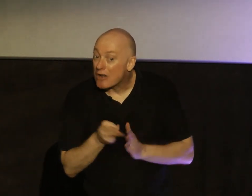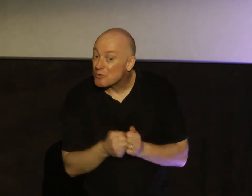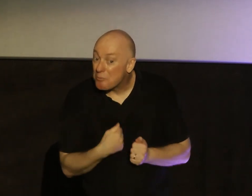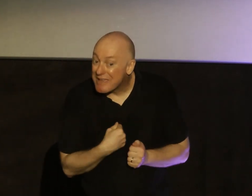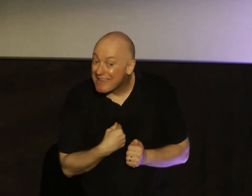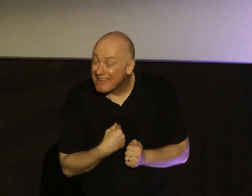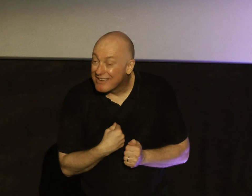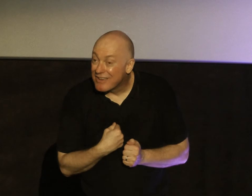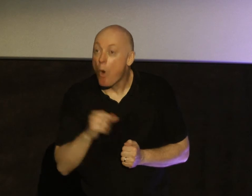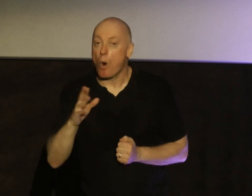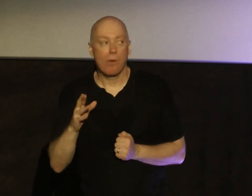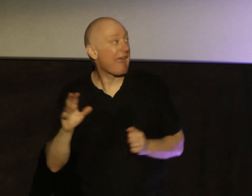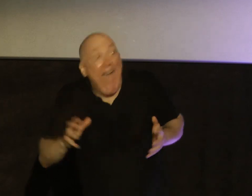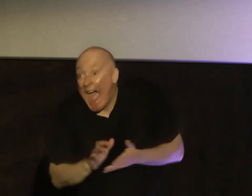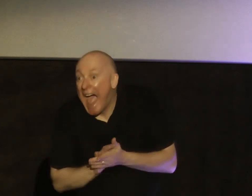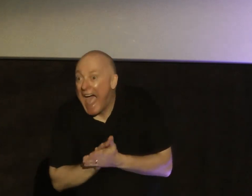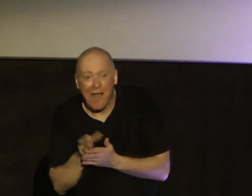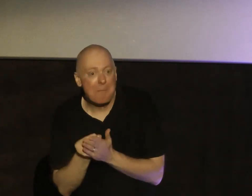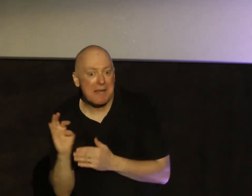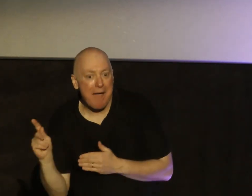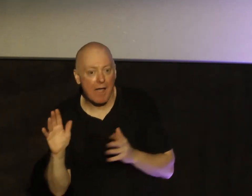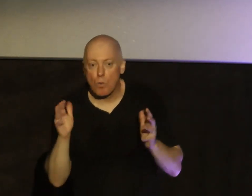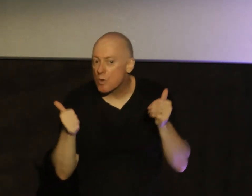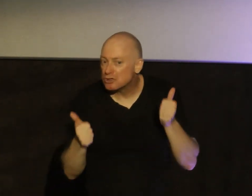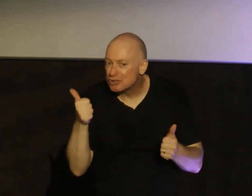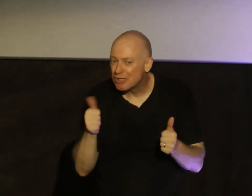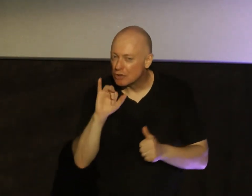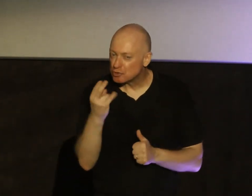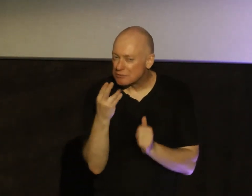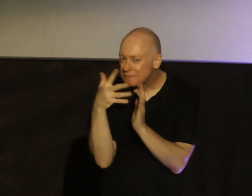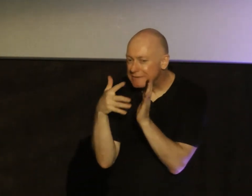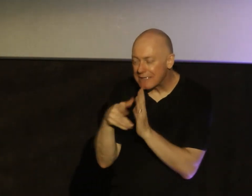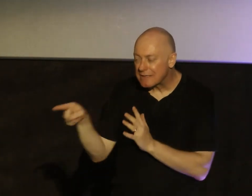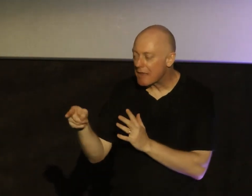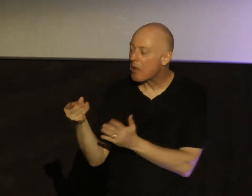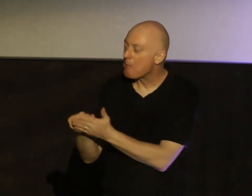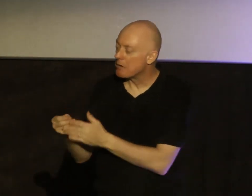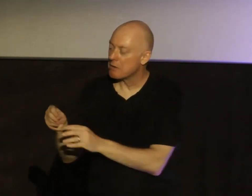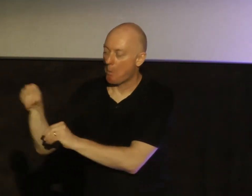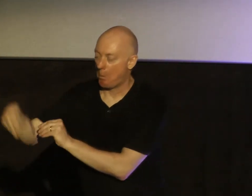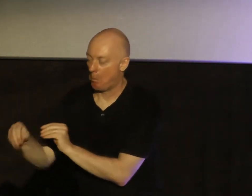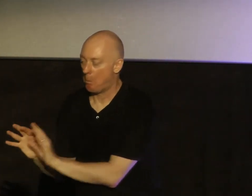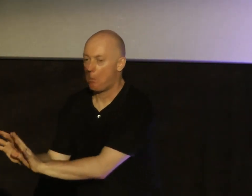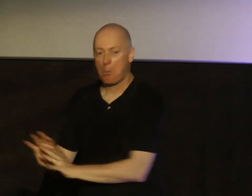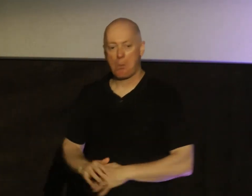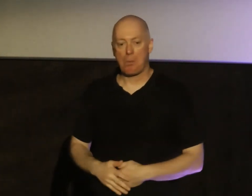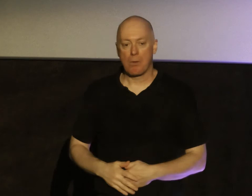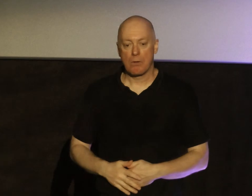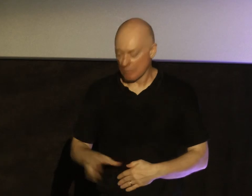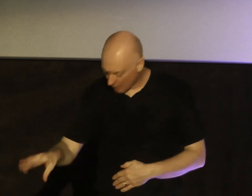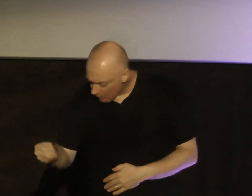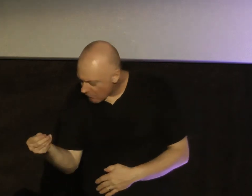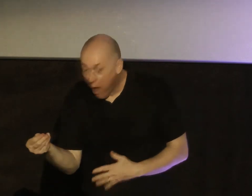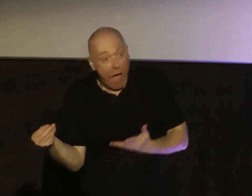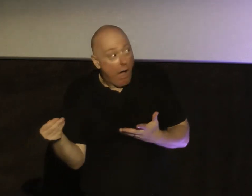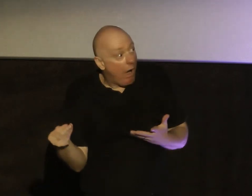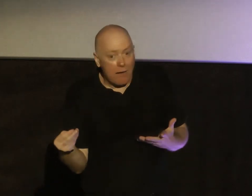they run away with it? Joseph's testing them again. Is there integrity in my brothers? Because there needs to